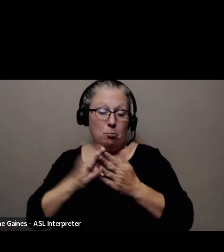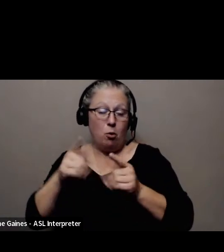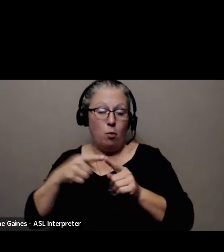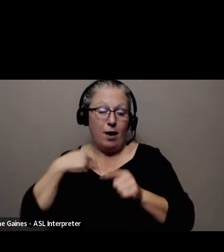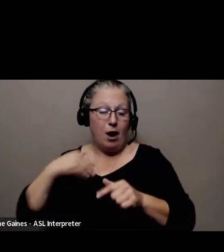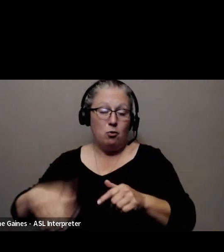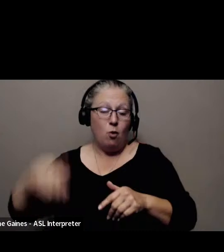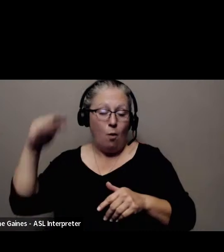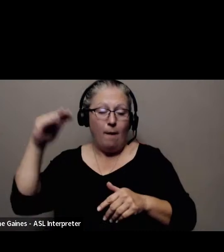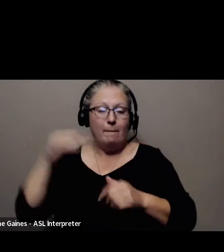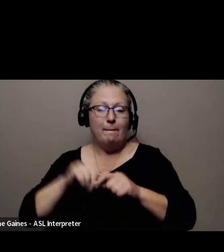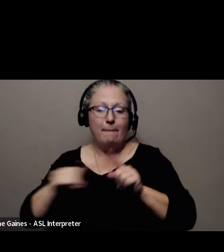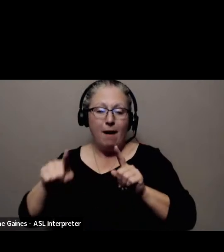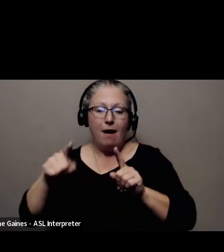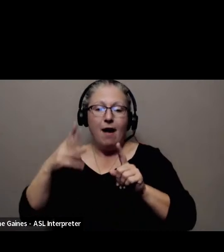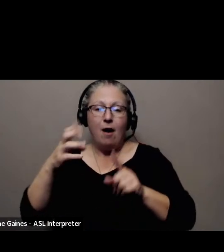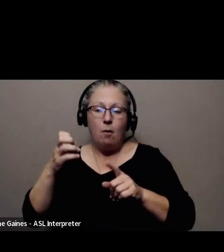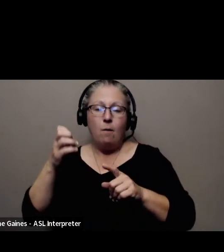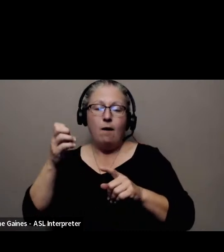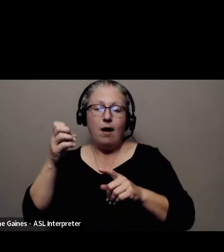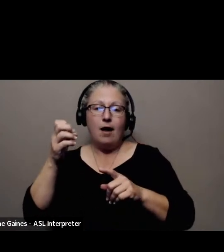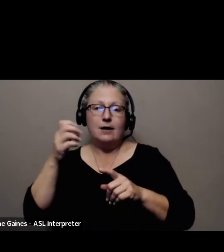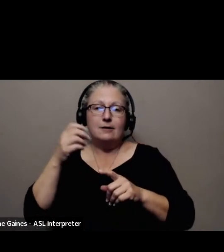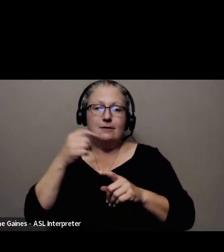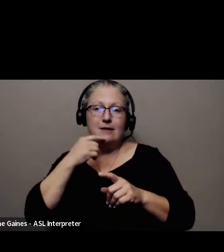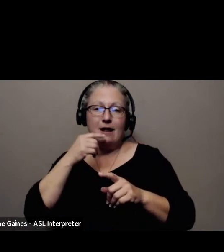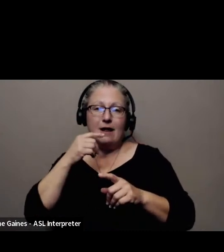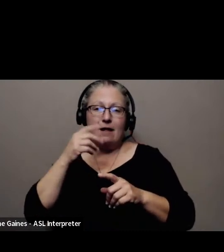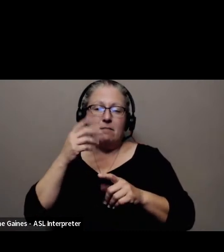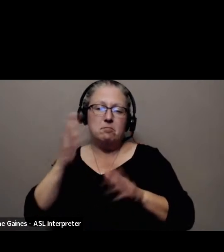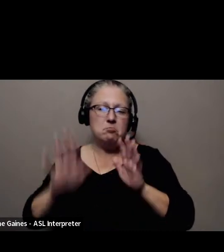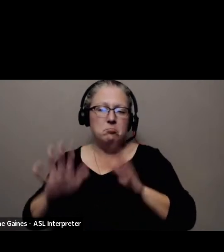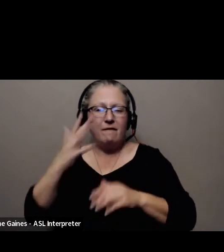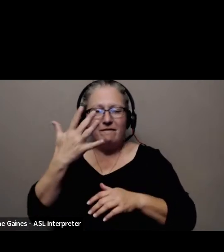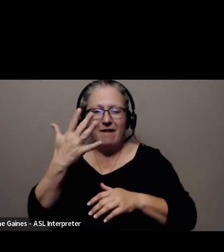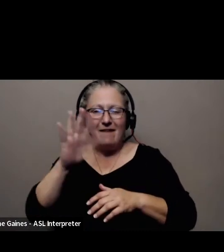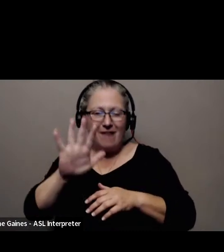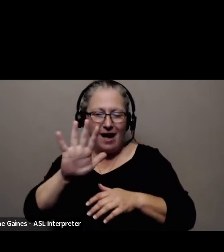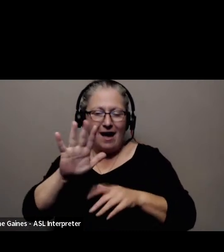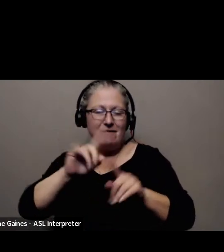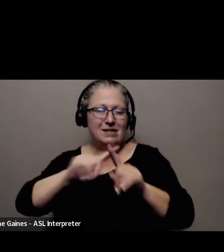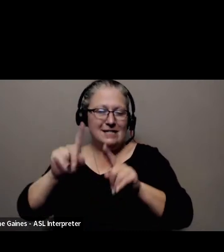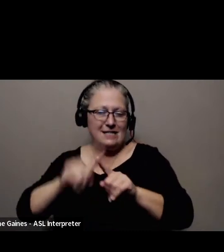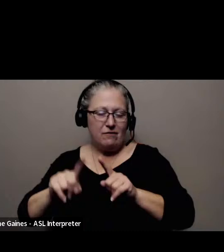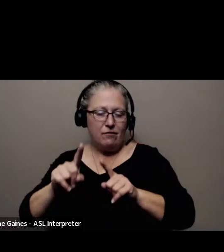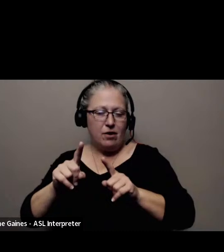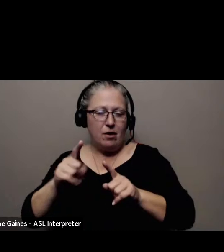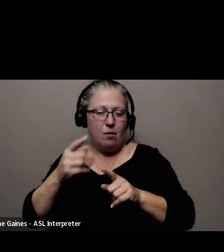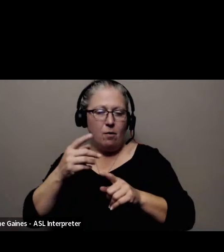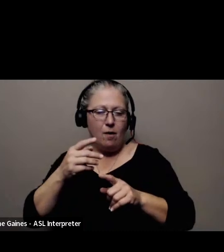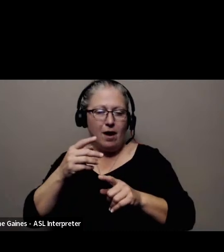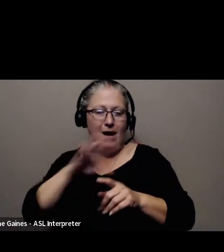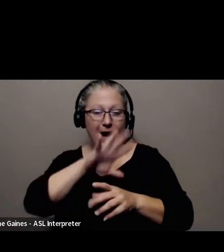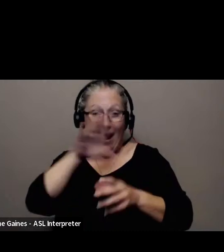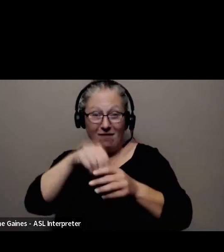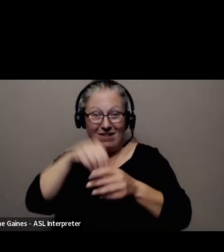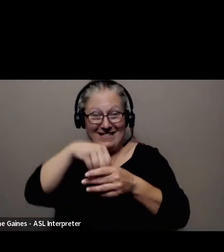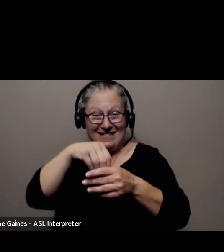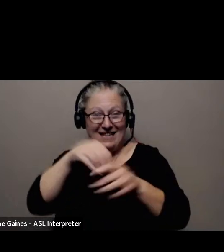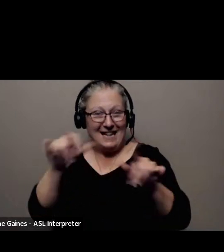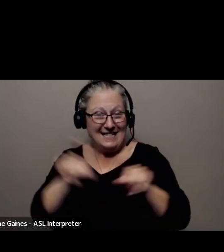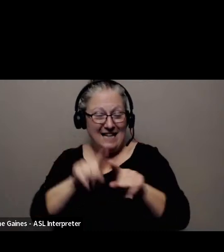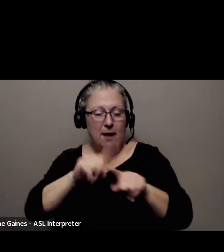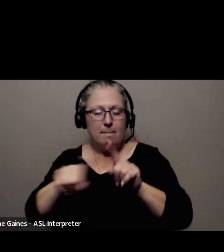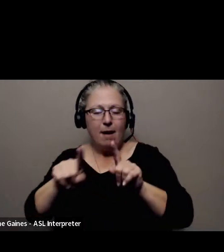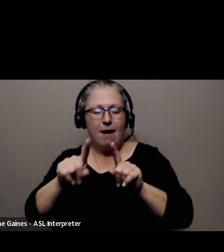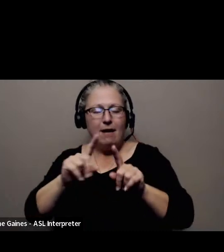highlight the fact that there's about 5 different versions. Everything inside is the same, but they're highlighting